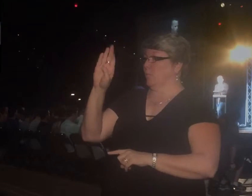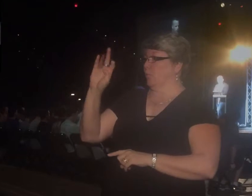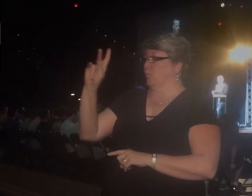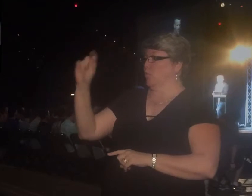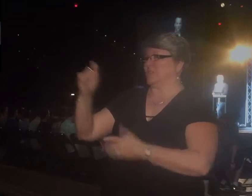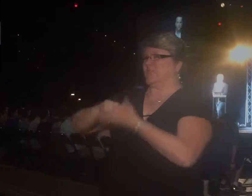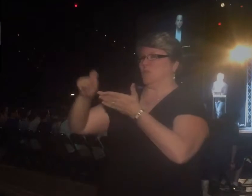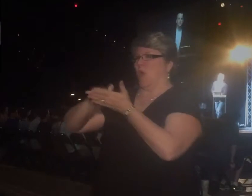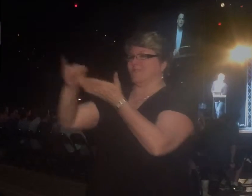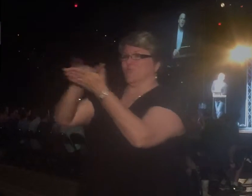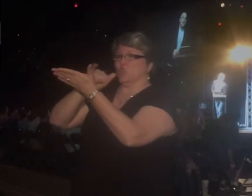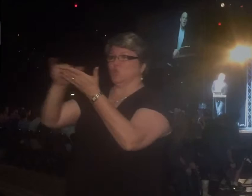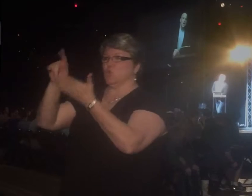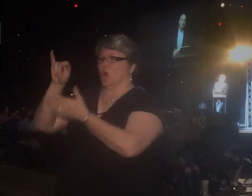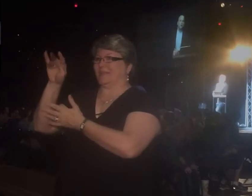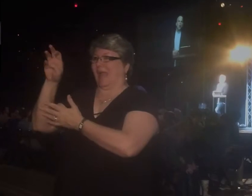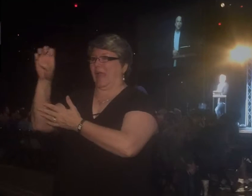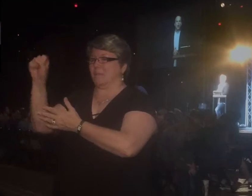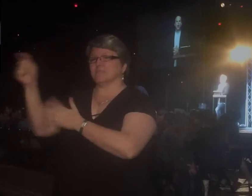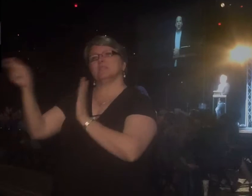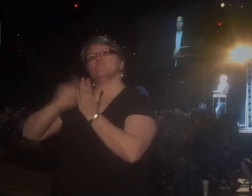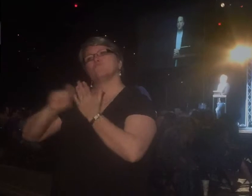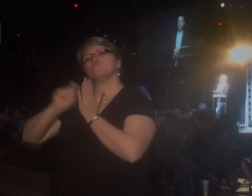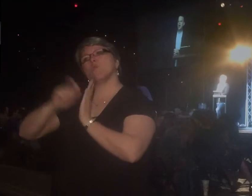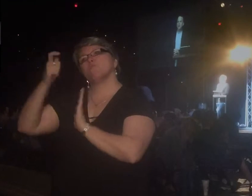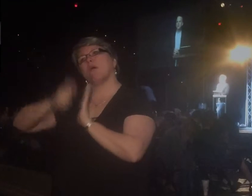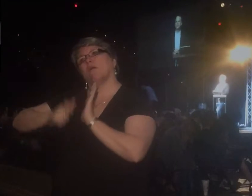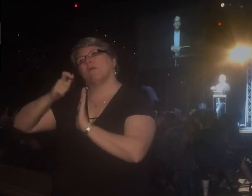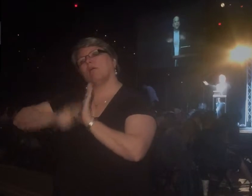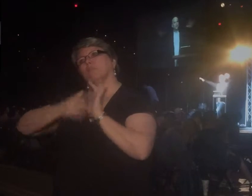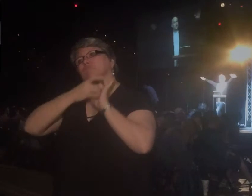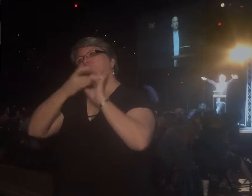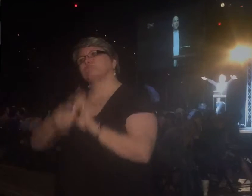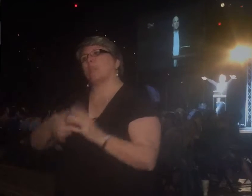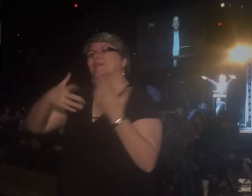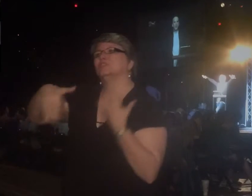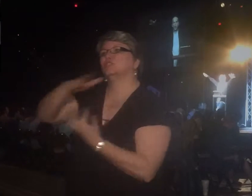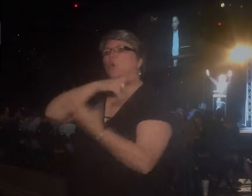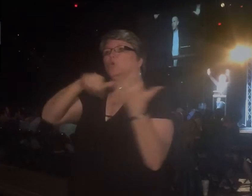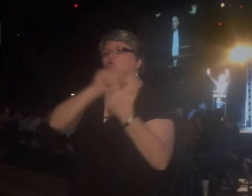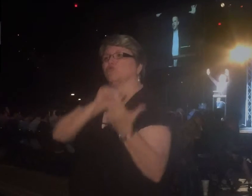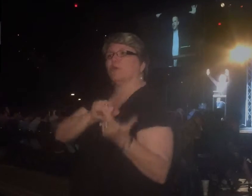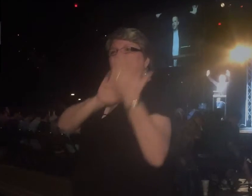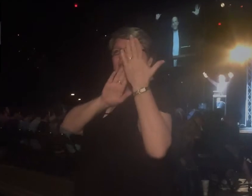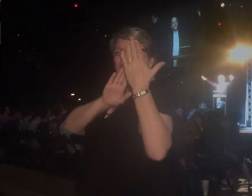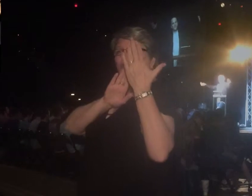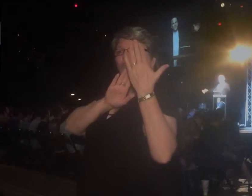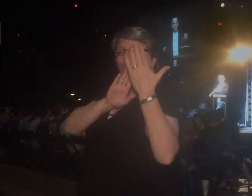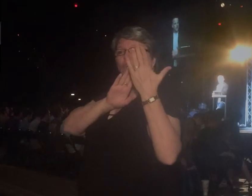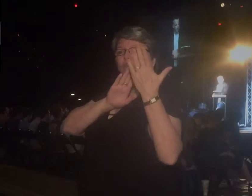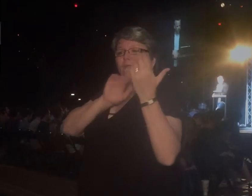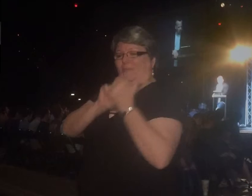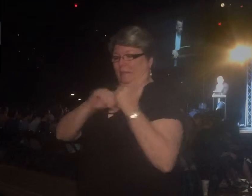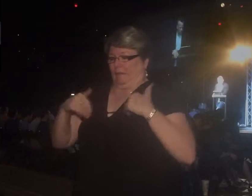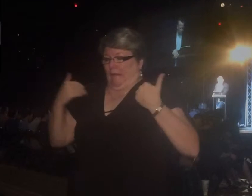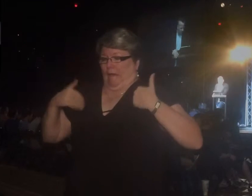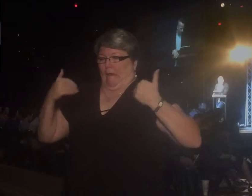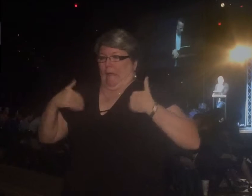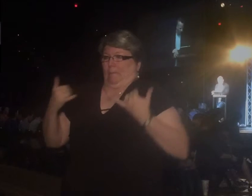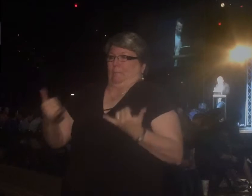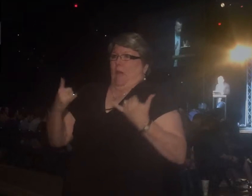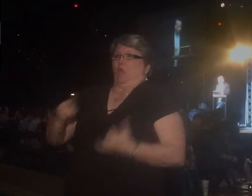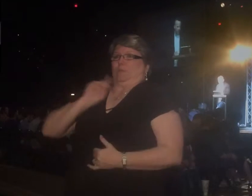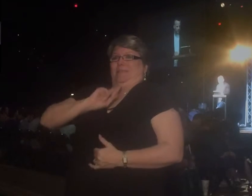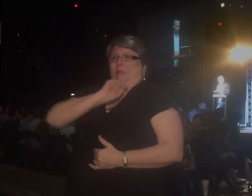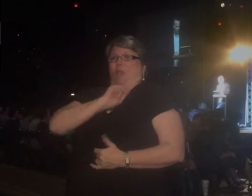for the New York Times, and he wrote an article about the social frontier facing the young modern